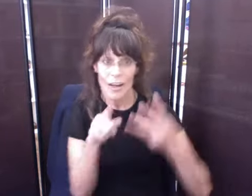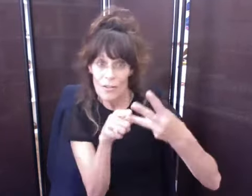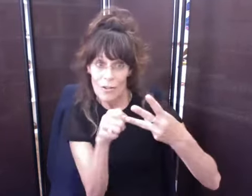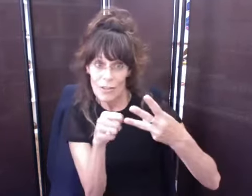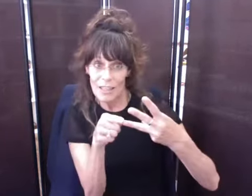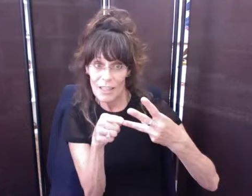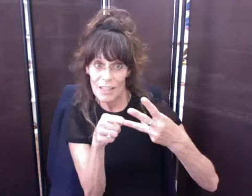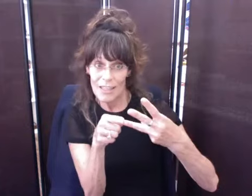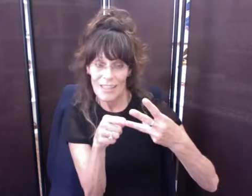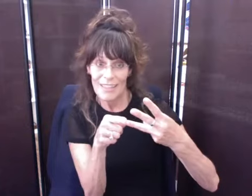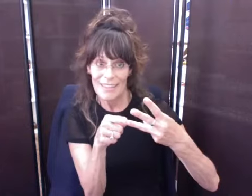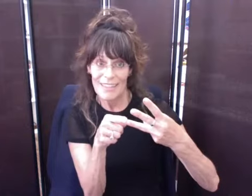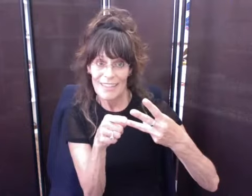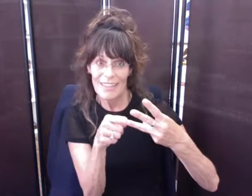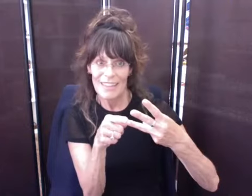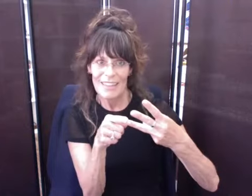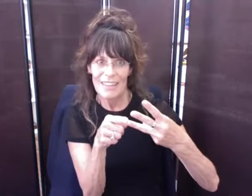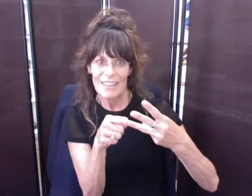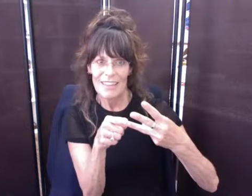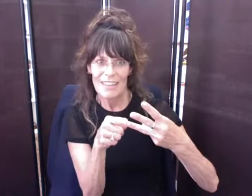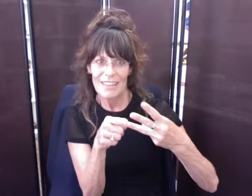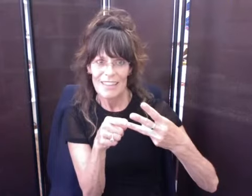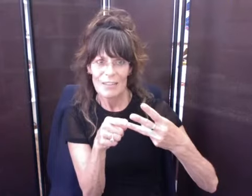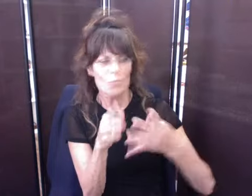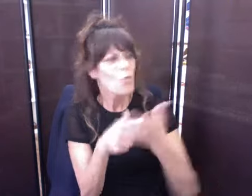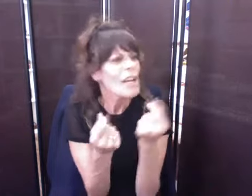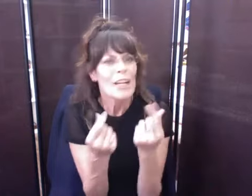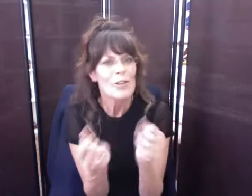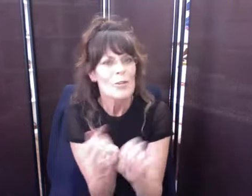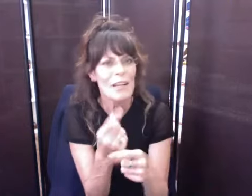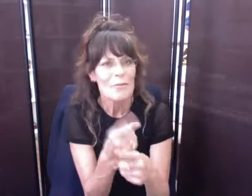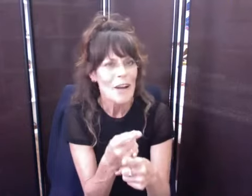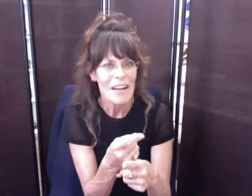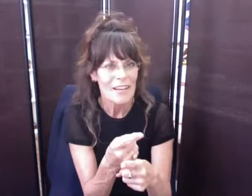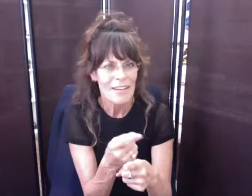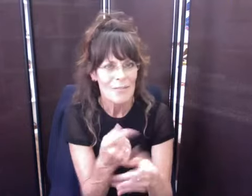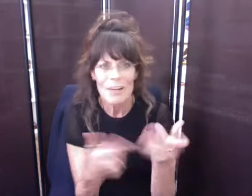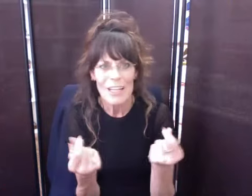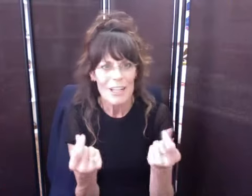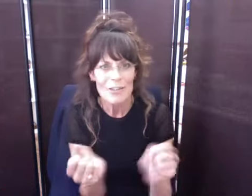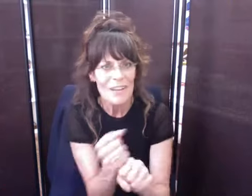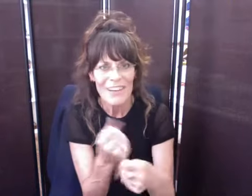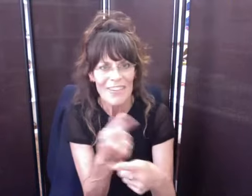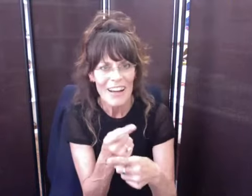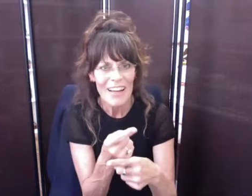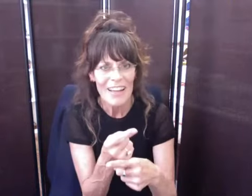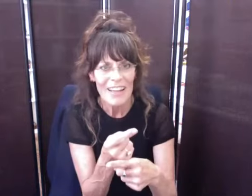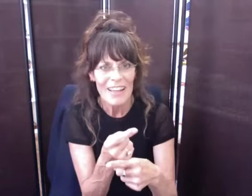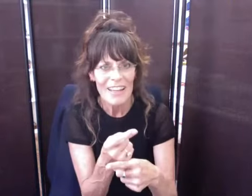was to give them some level of restitution that was fair and just for what I had done. And then I was to stop doing it, an